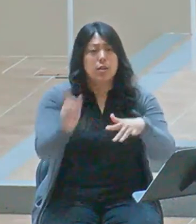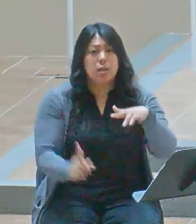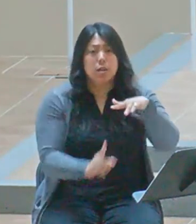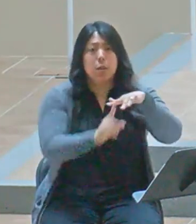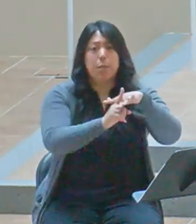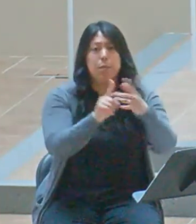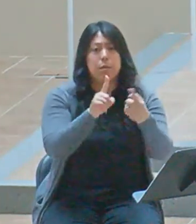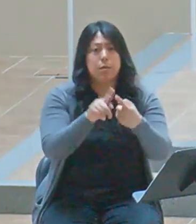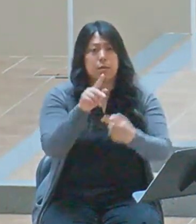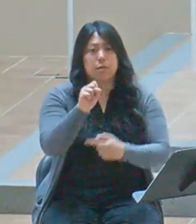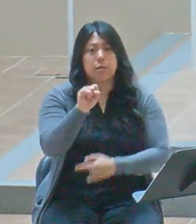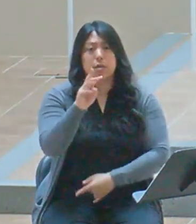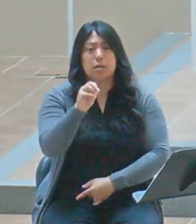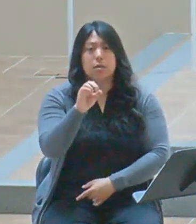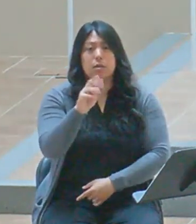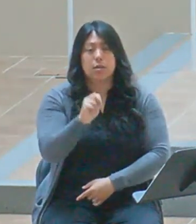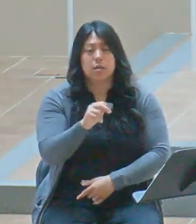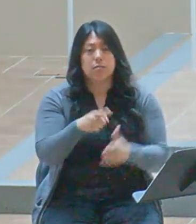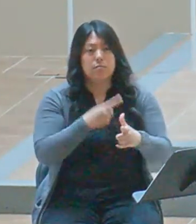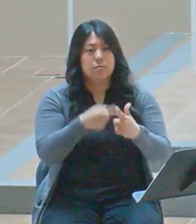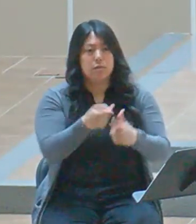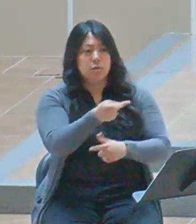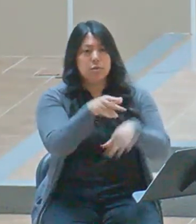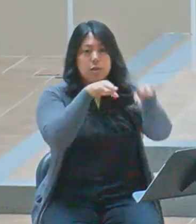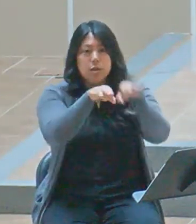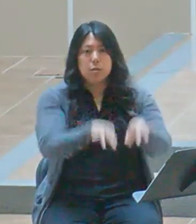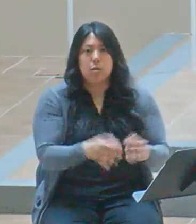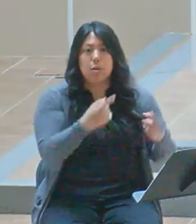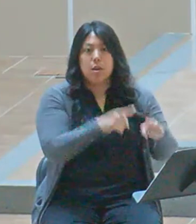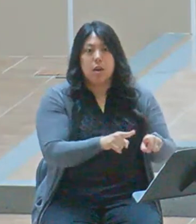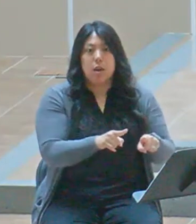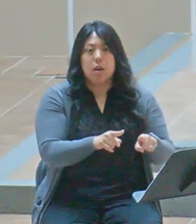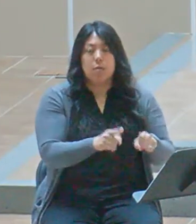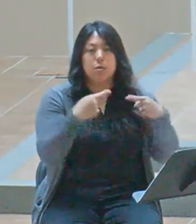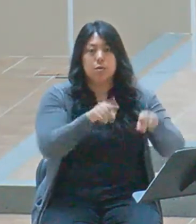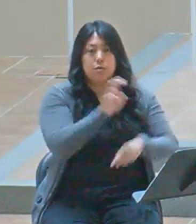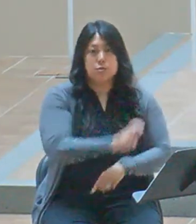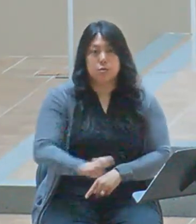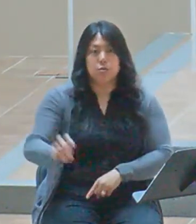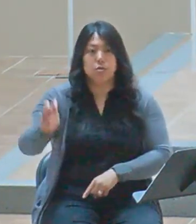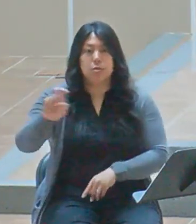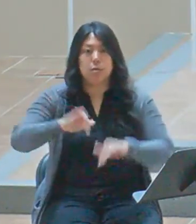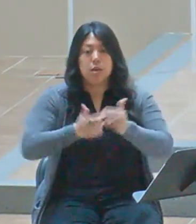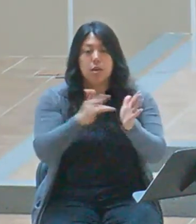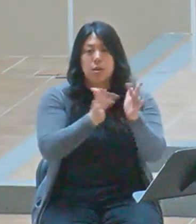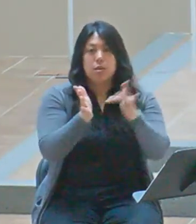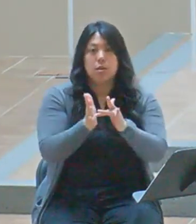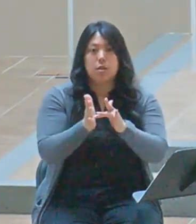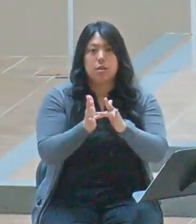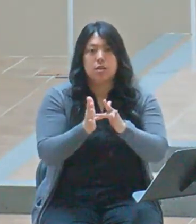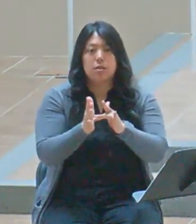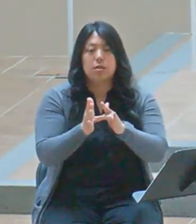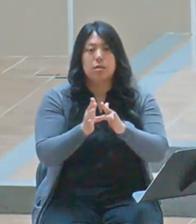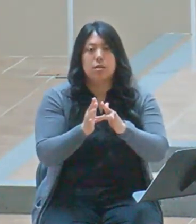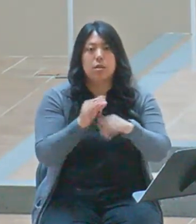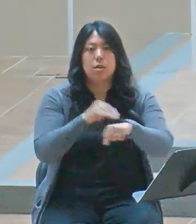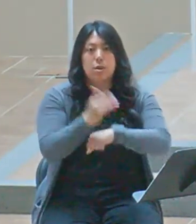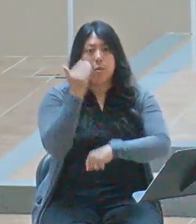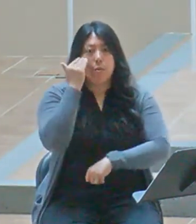Simon.' Then the two recounted what had taken place on the way and how he was made known to